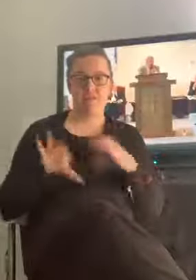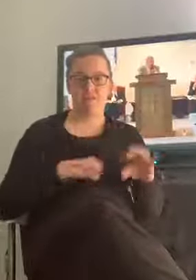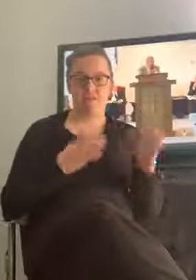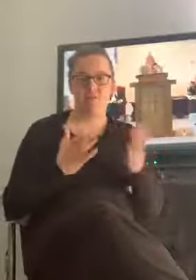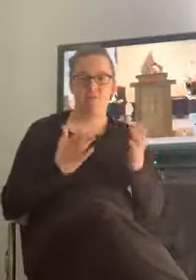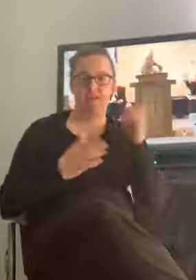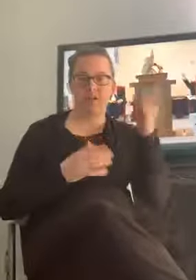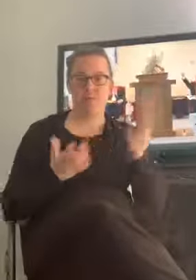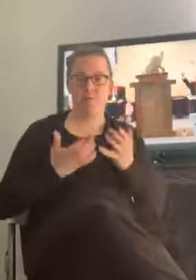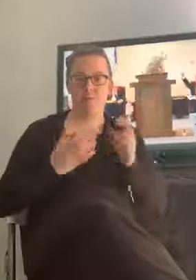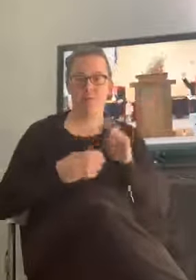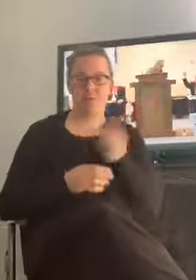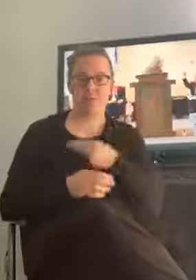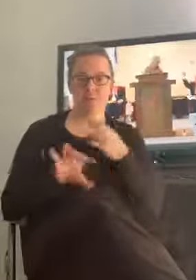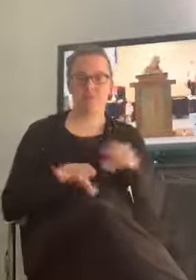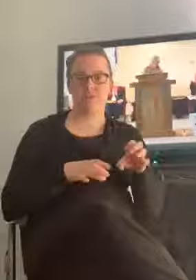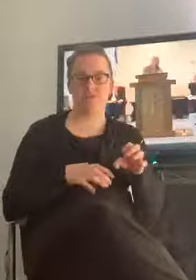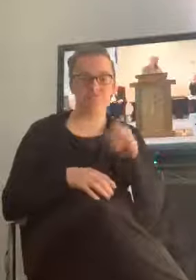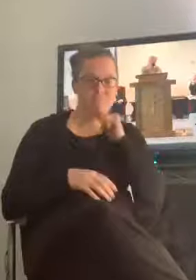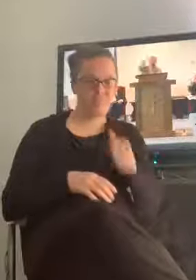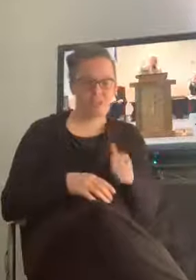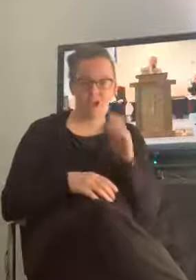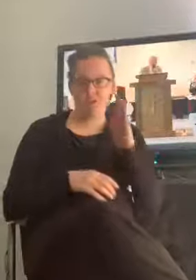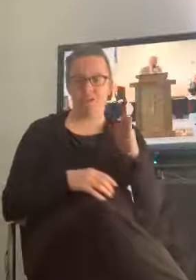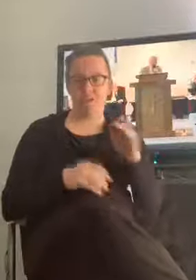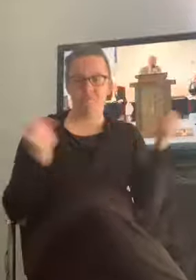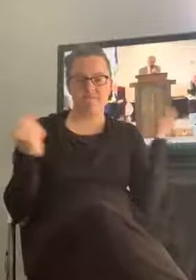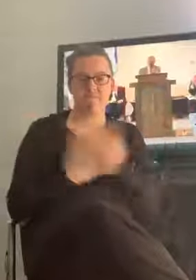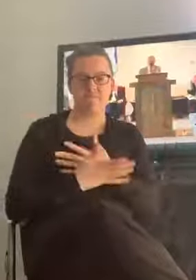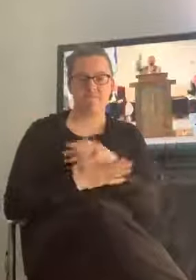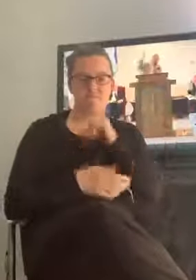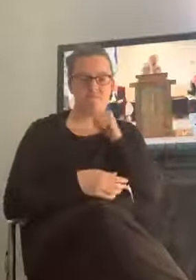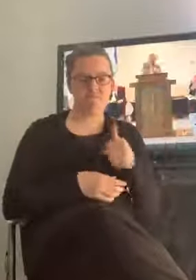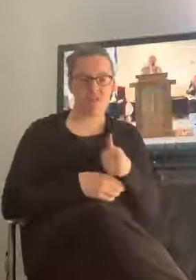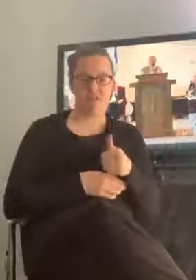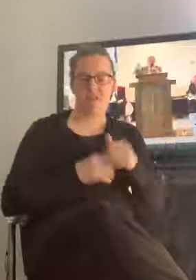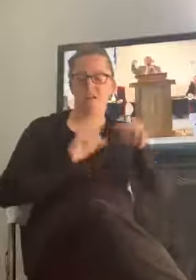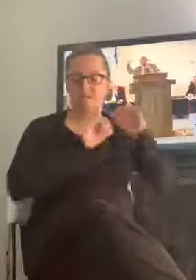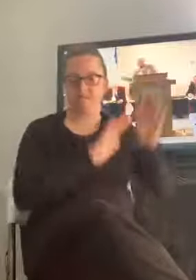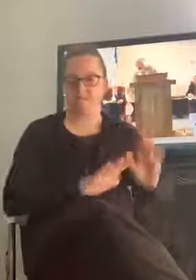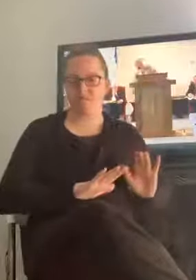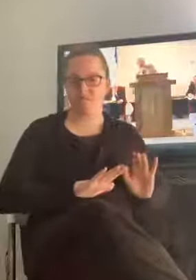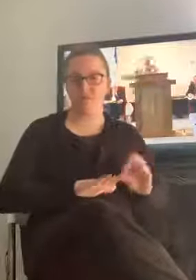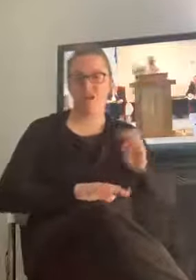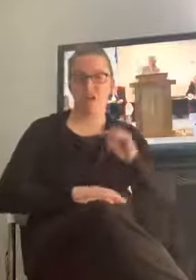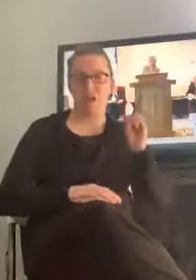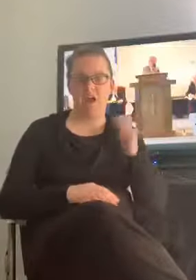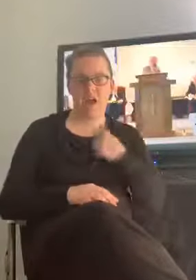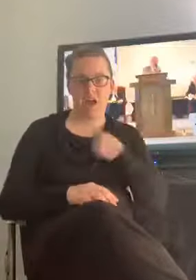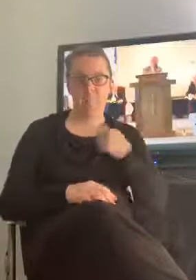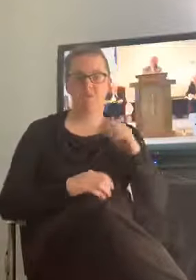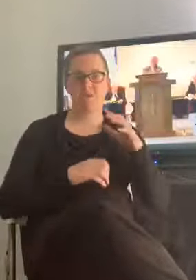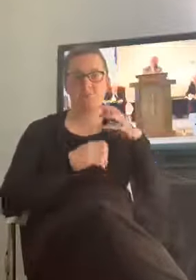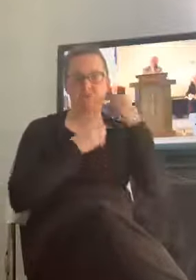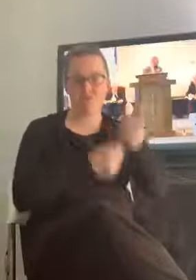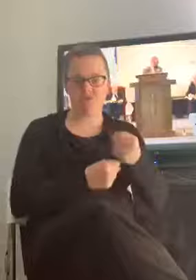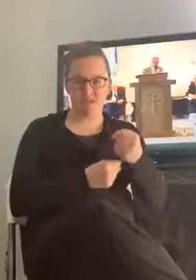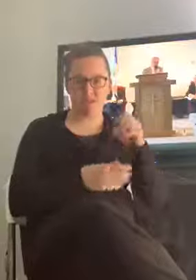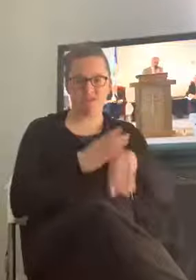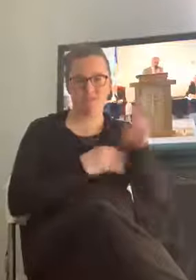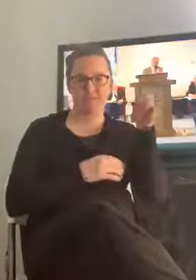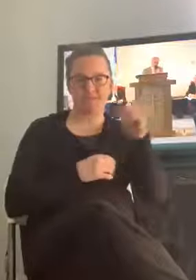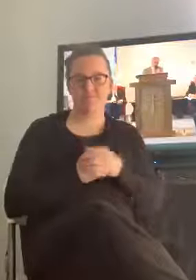be fearful. I'm not going to be afraid. I'm going to trust in the Word of God. Then will that Word be fulfilled in